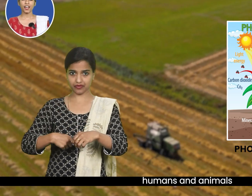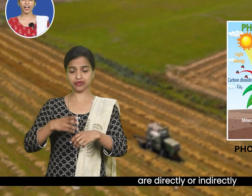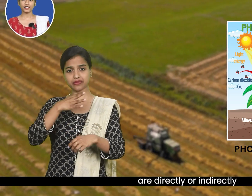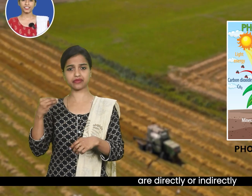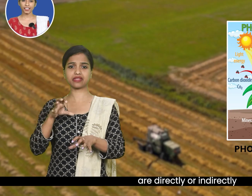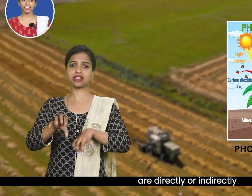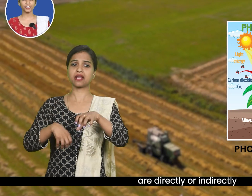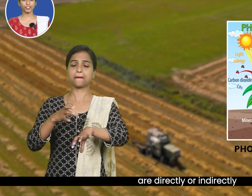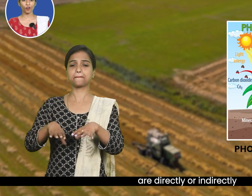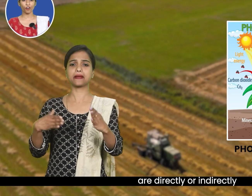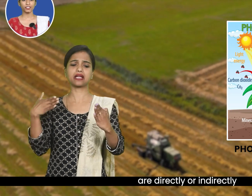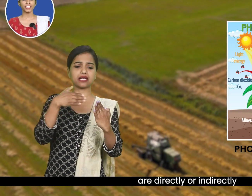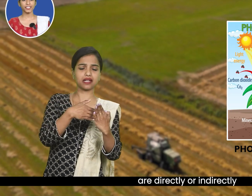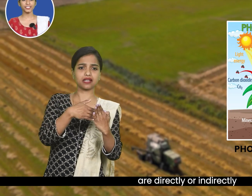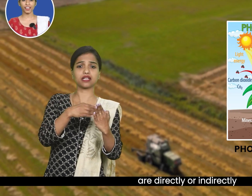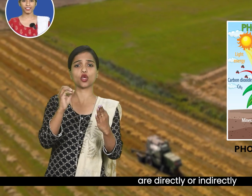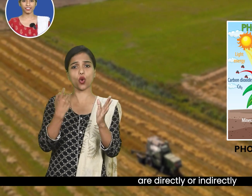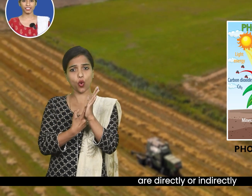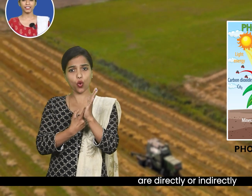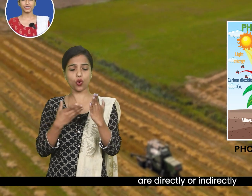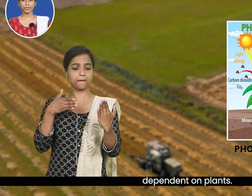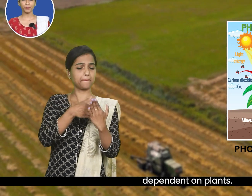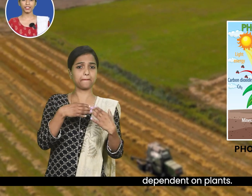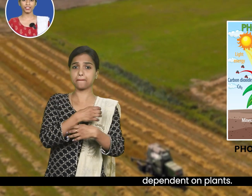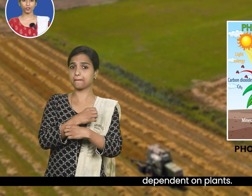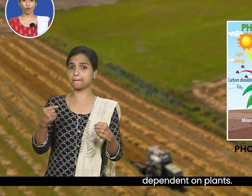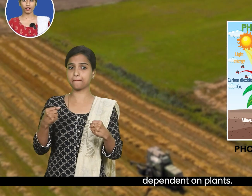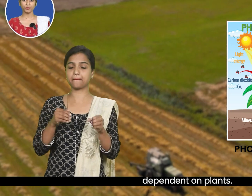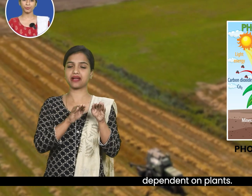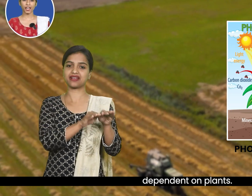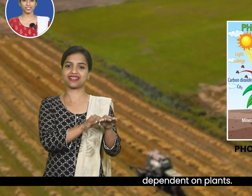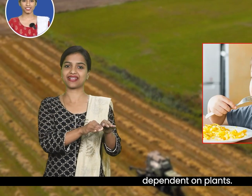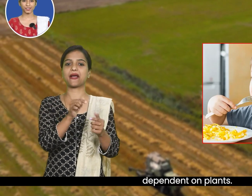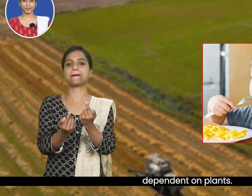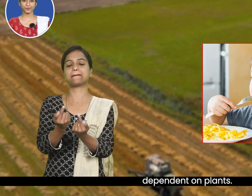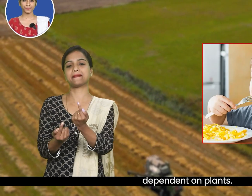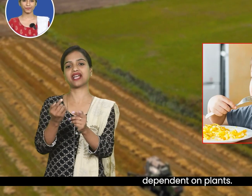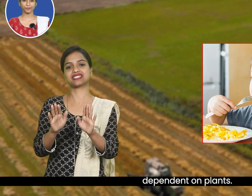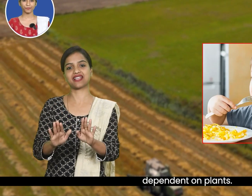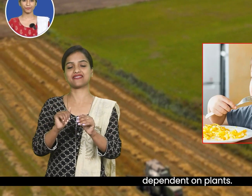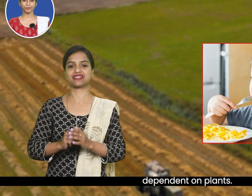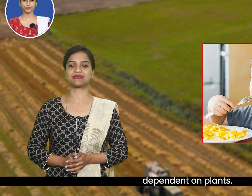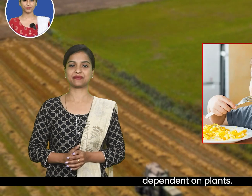animals are directly or indirectly dependent on plants.